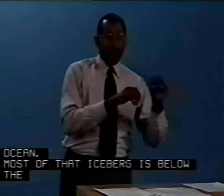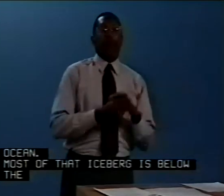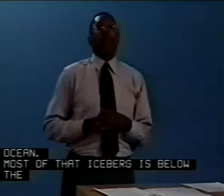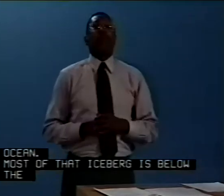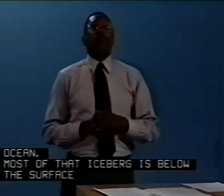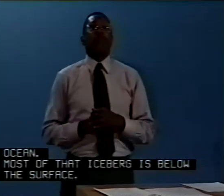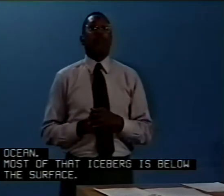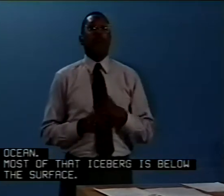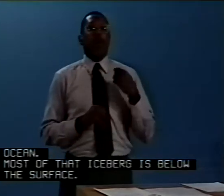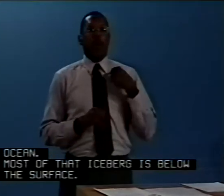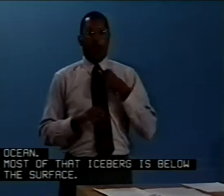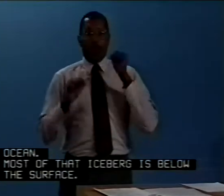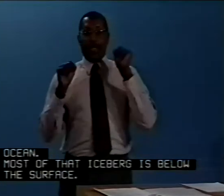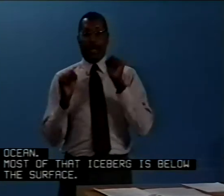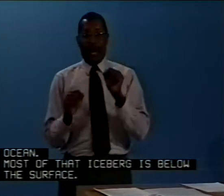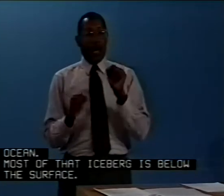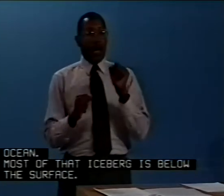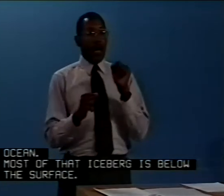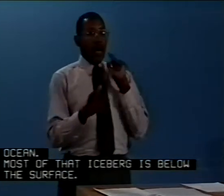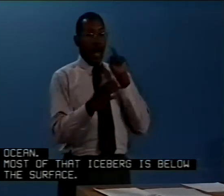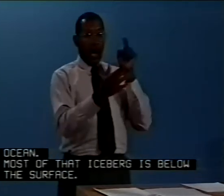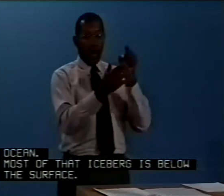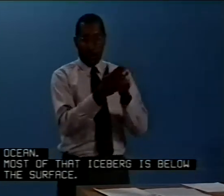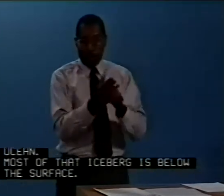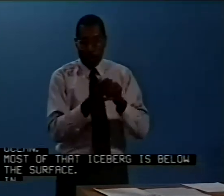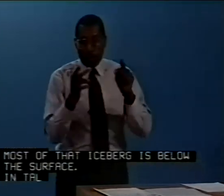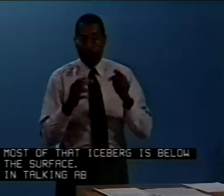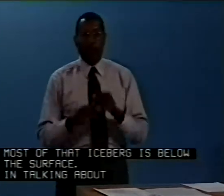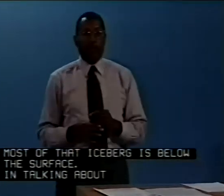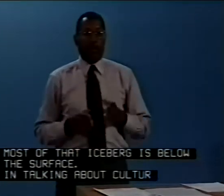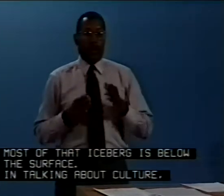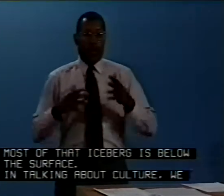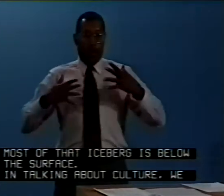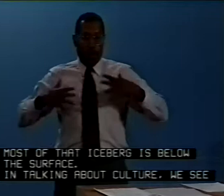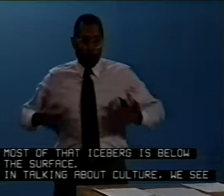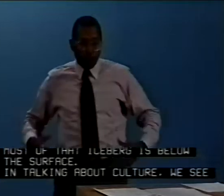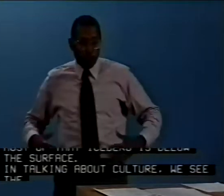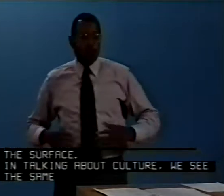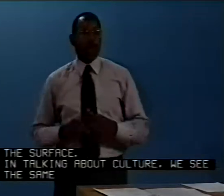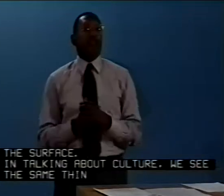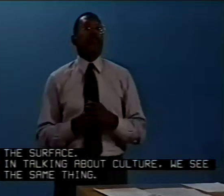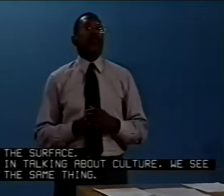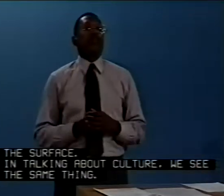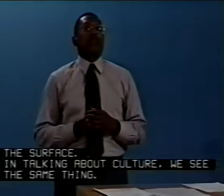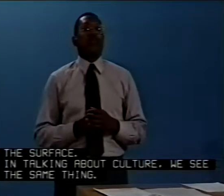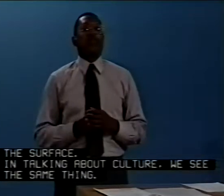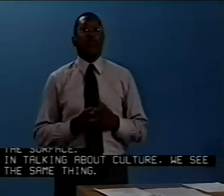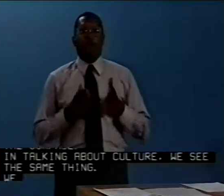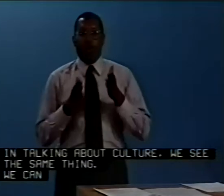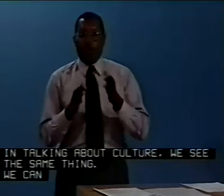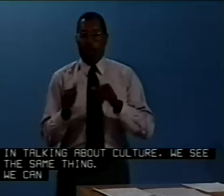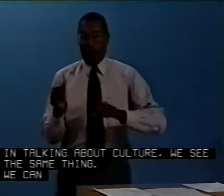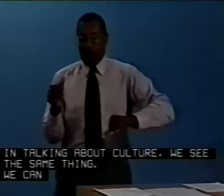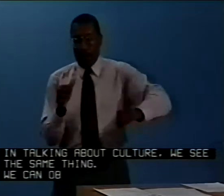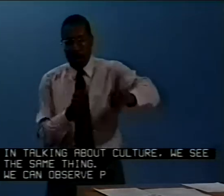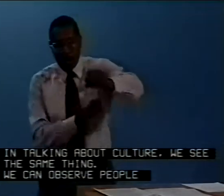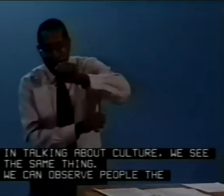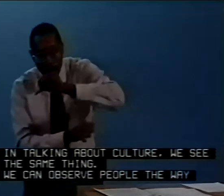In talking about culture, we see the same thing. We can observe people, the way they dress, the way